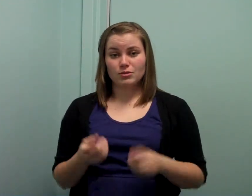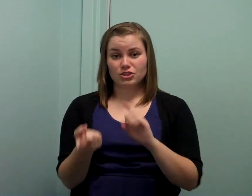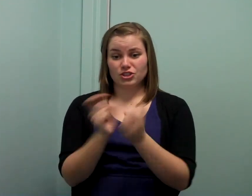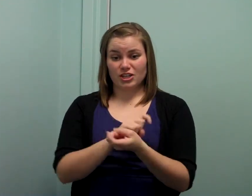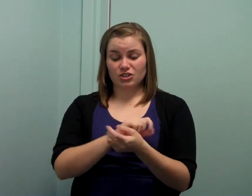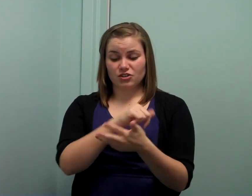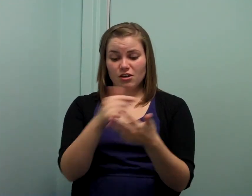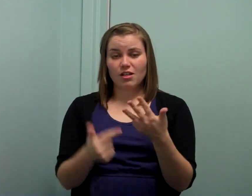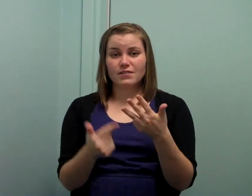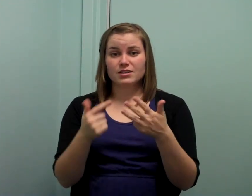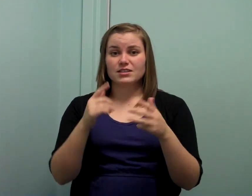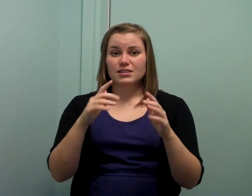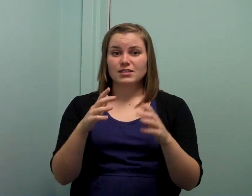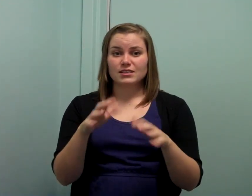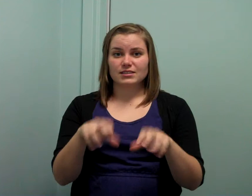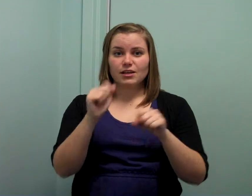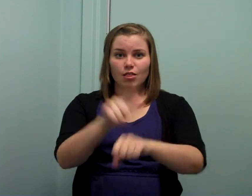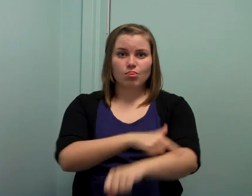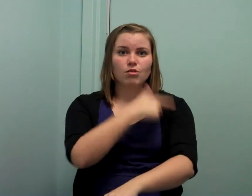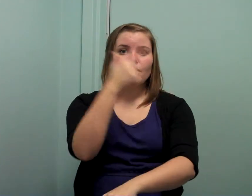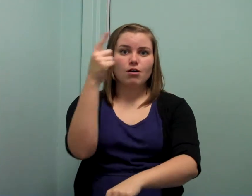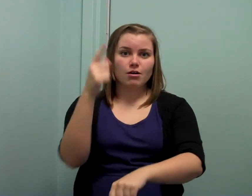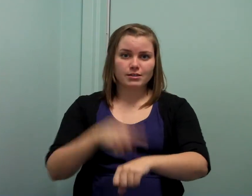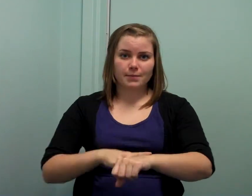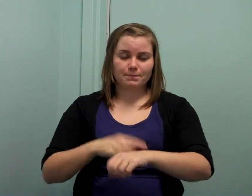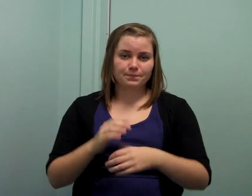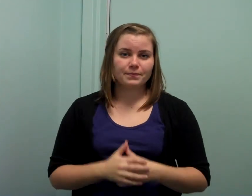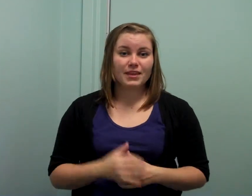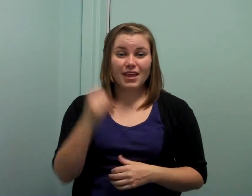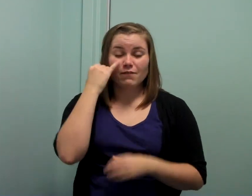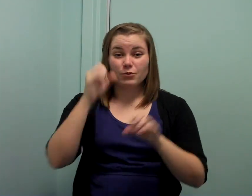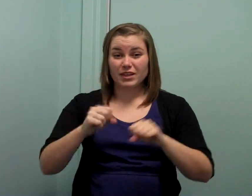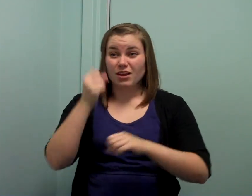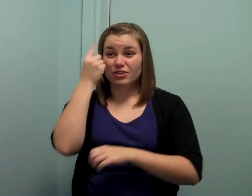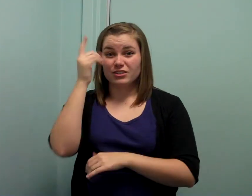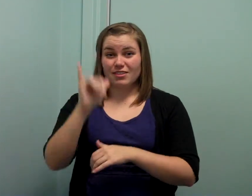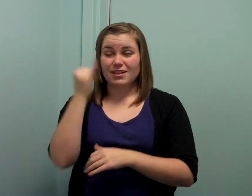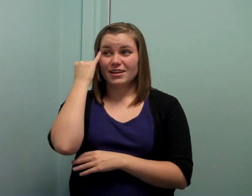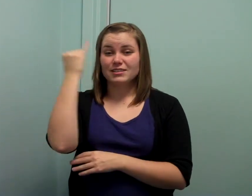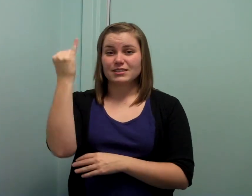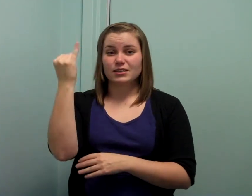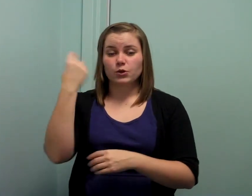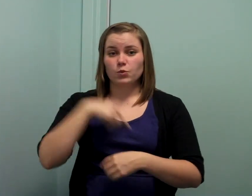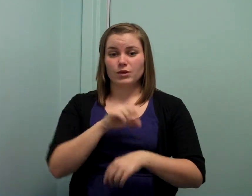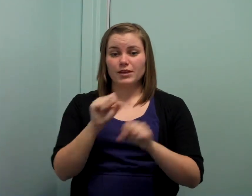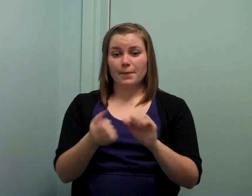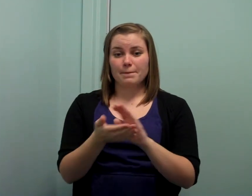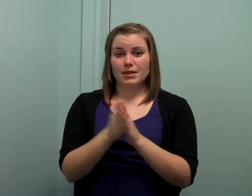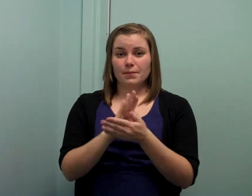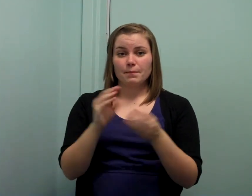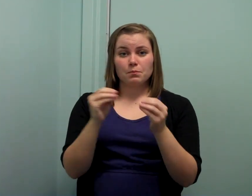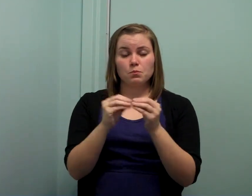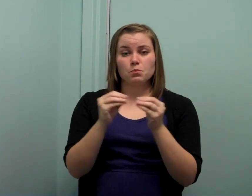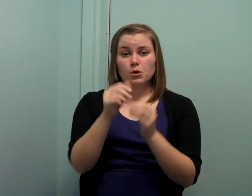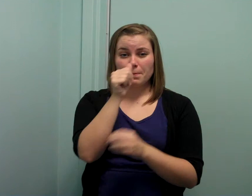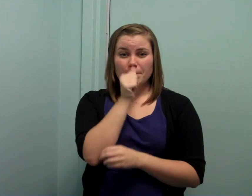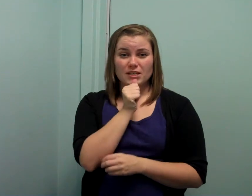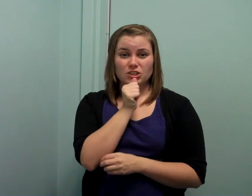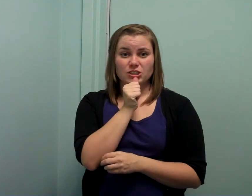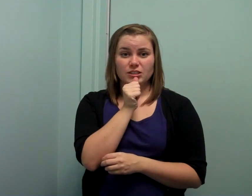time. And if we can get that idea, perhaps we can be a little less impatient with each other when we differ on a particular